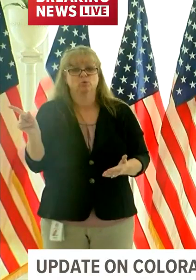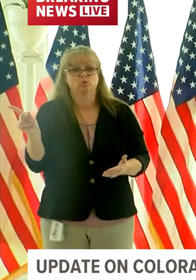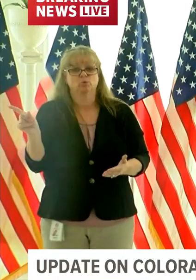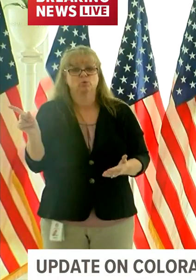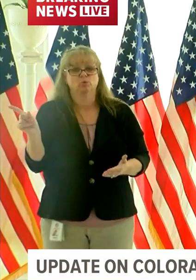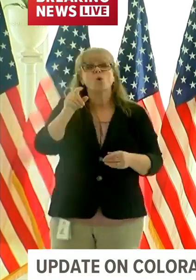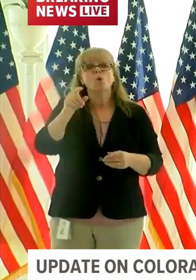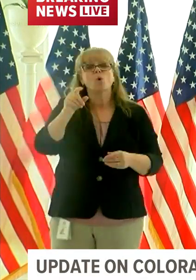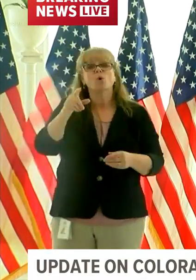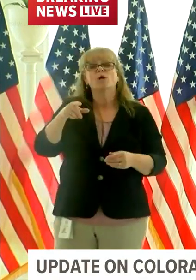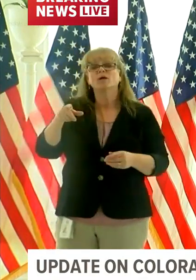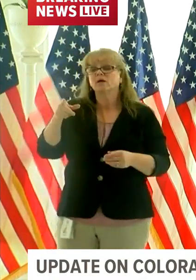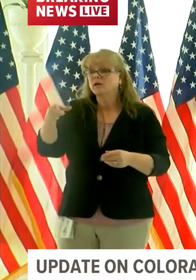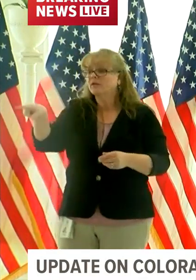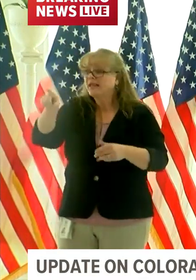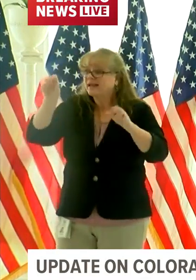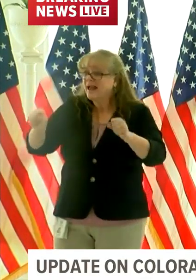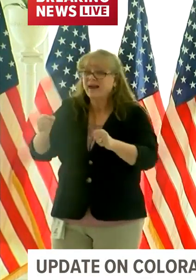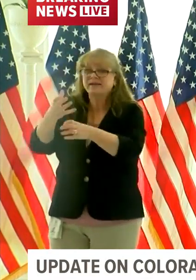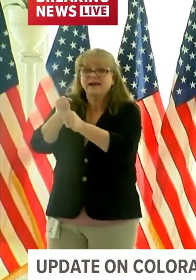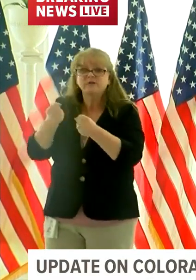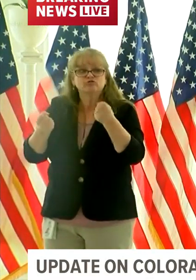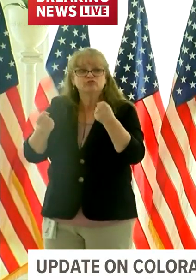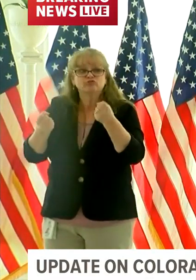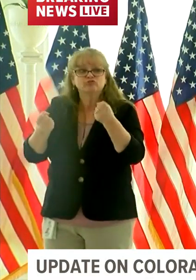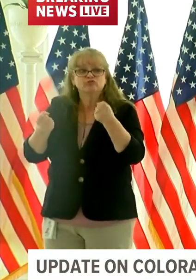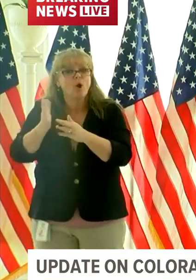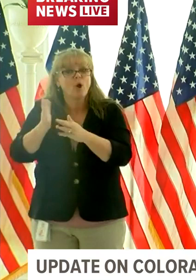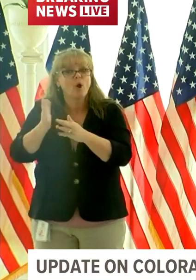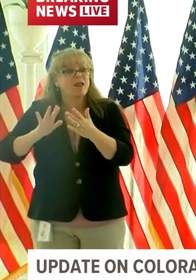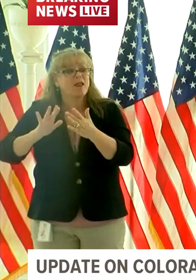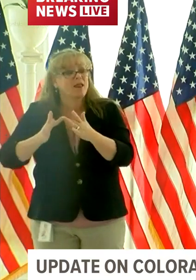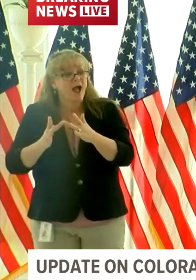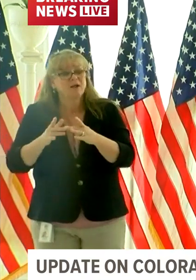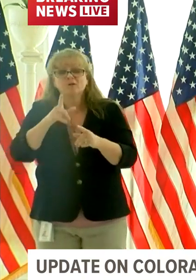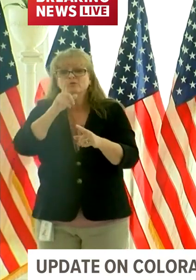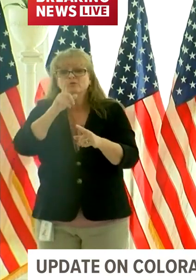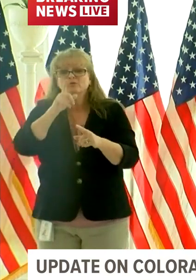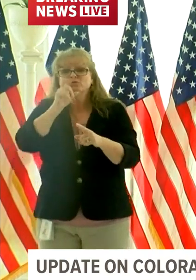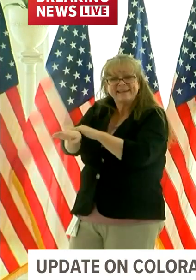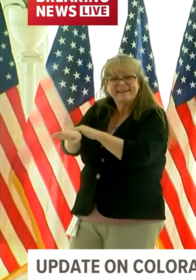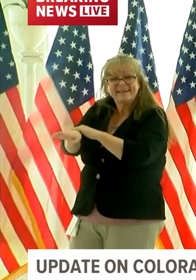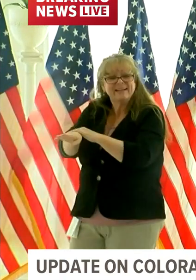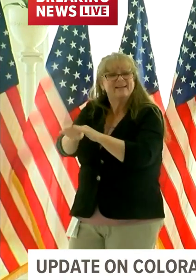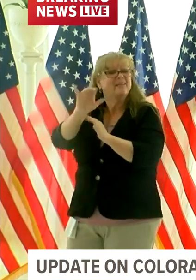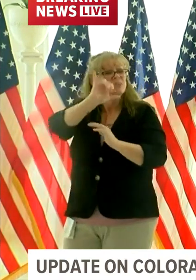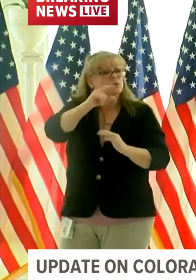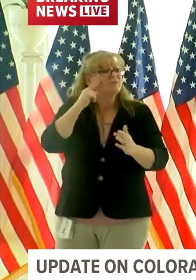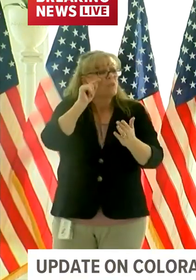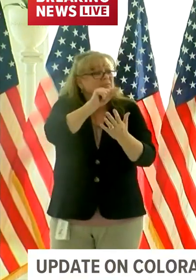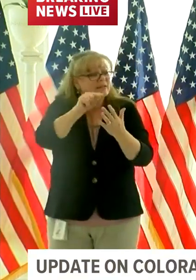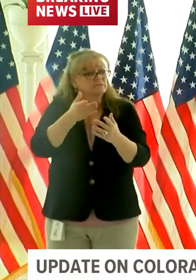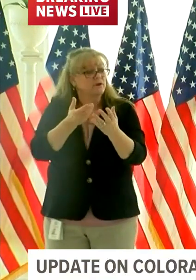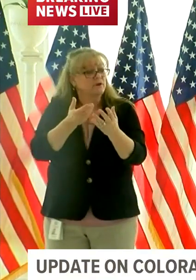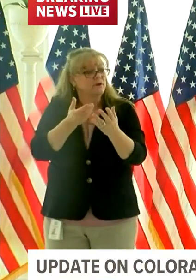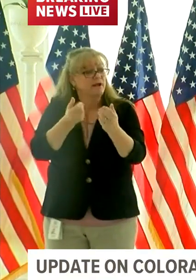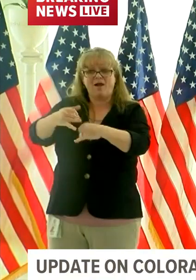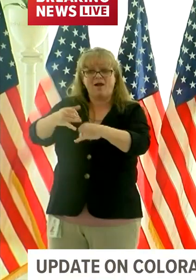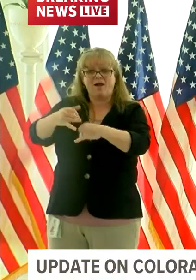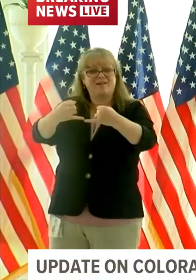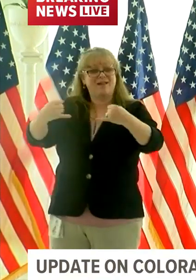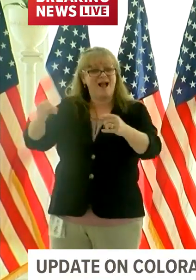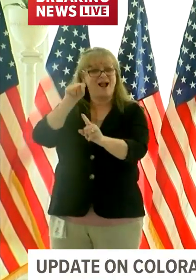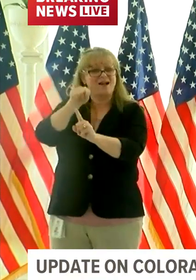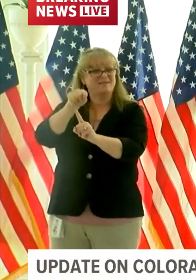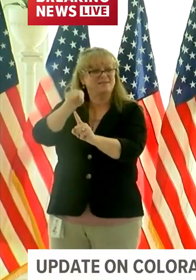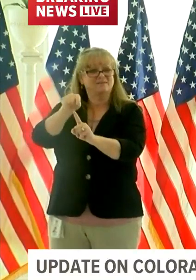online. That's exactly what we need to be able to get through this as quickly as possible, because this